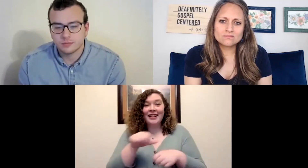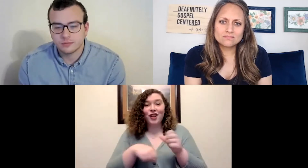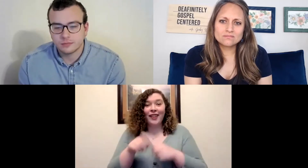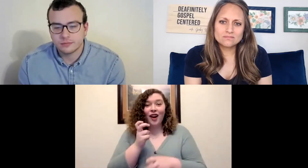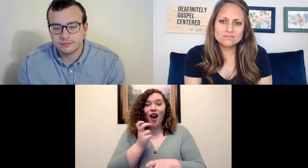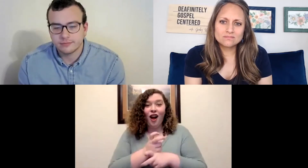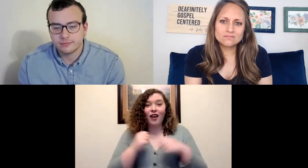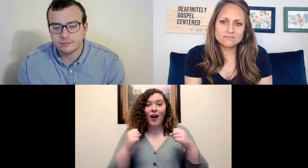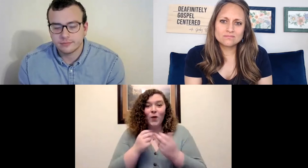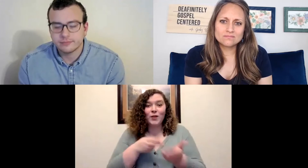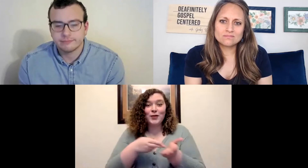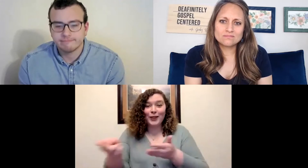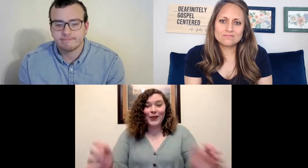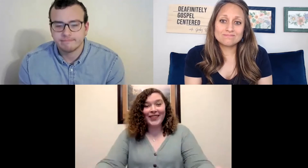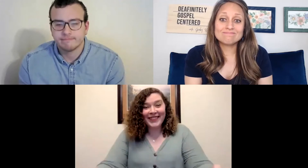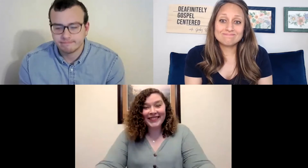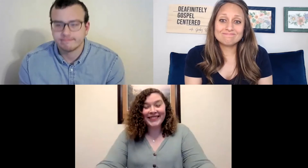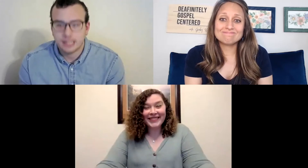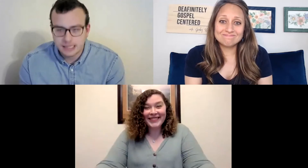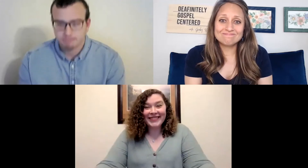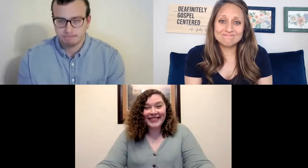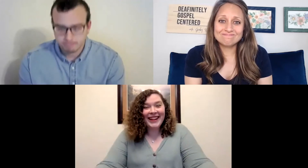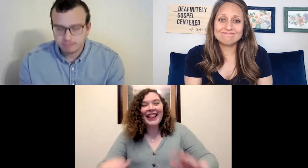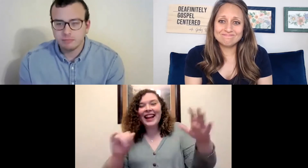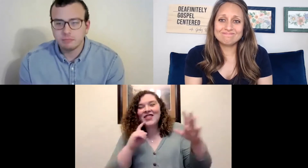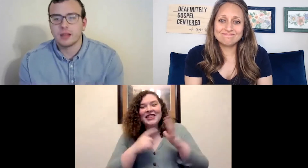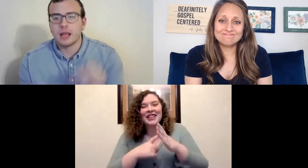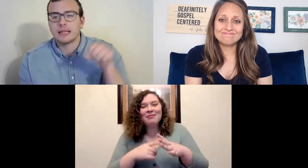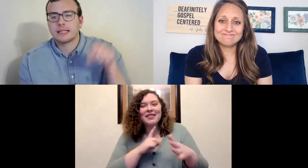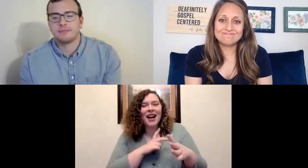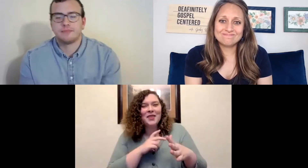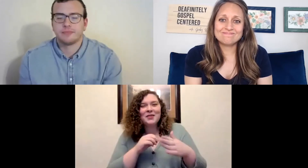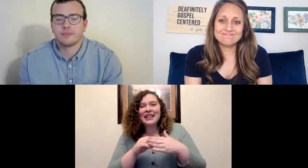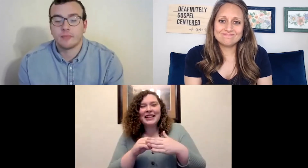we're not afraid to tell each other hard truths.